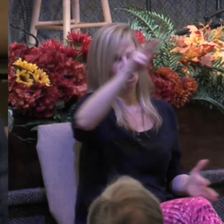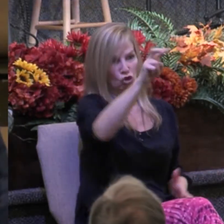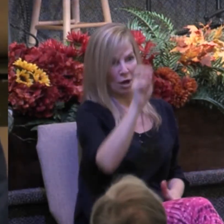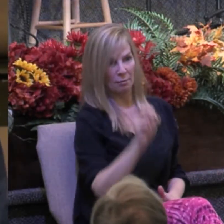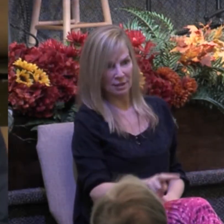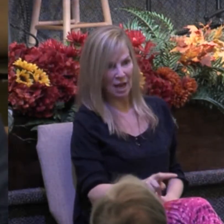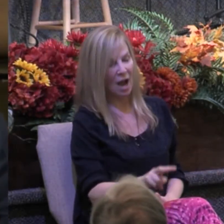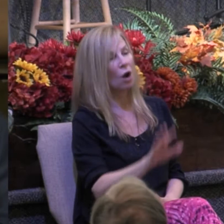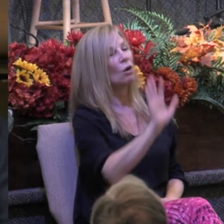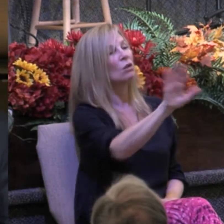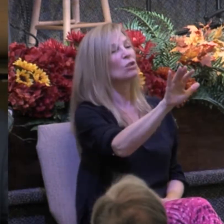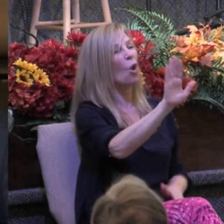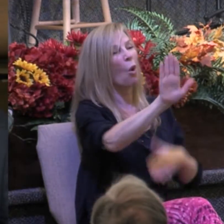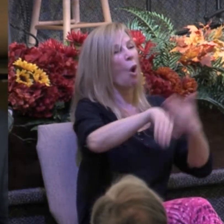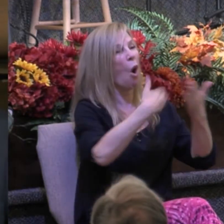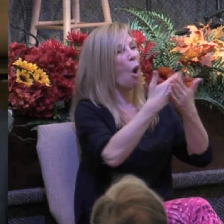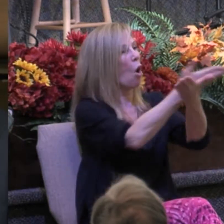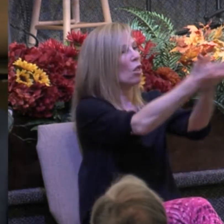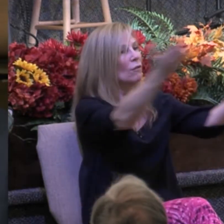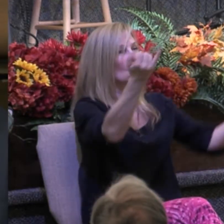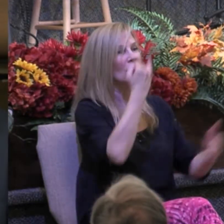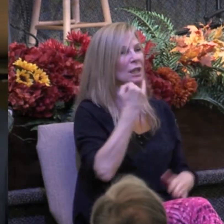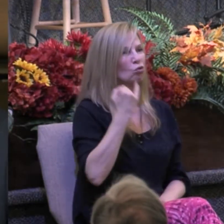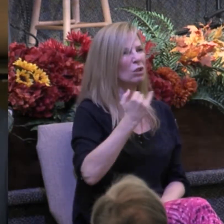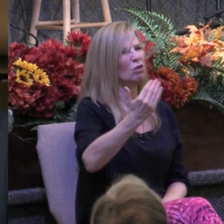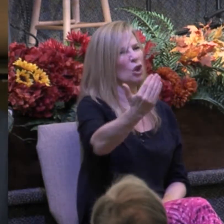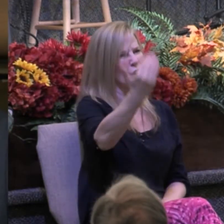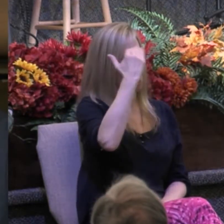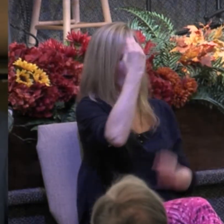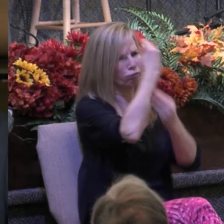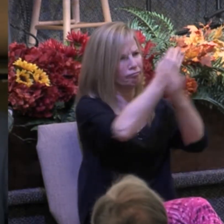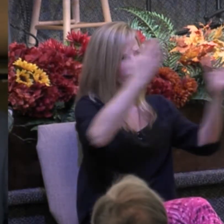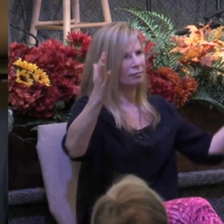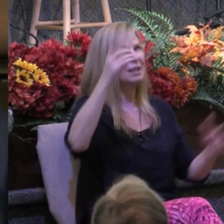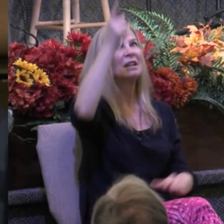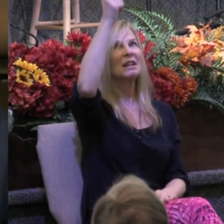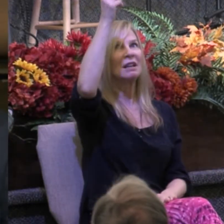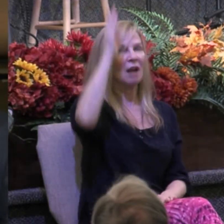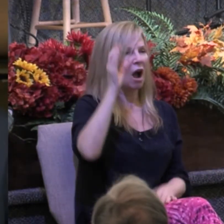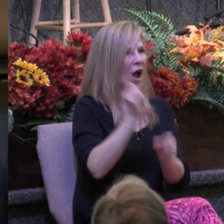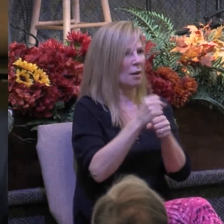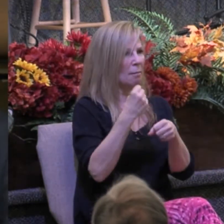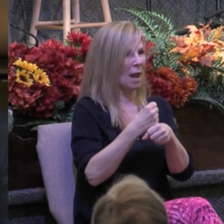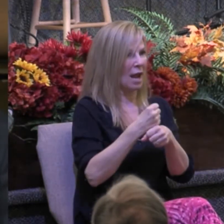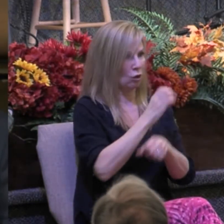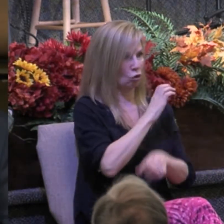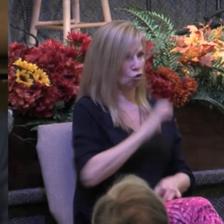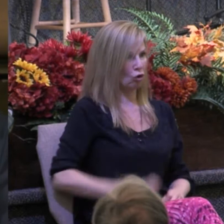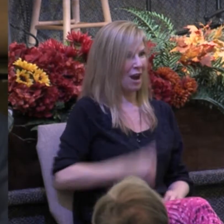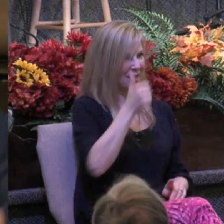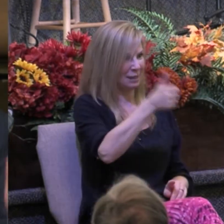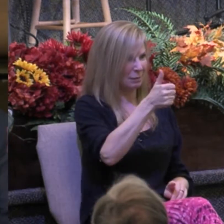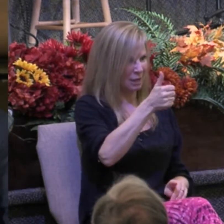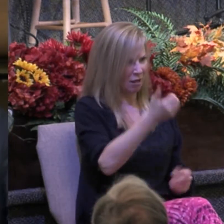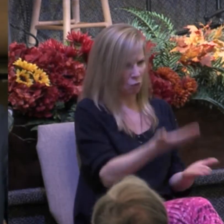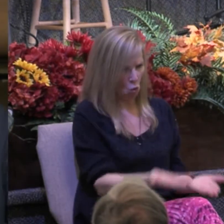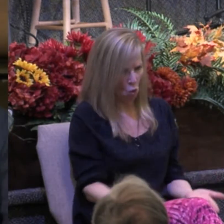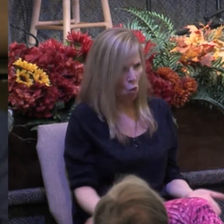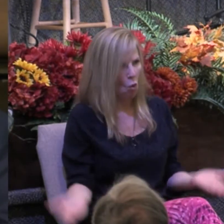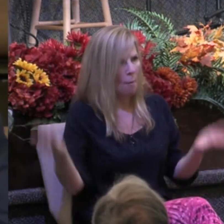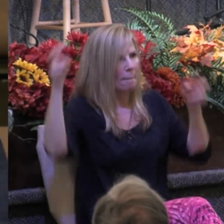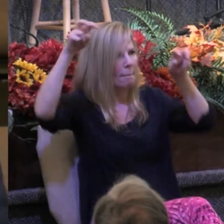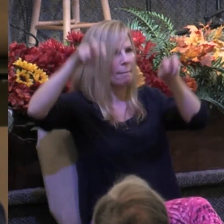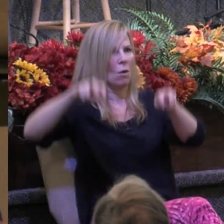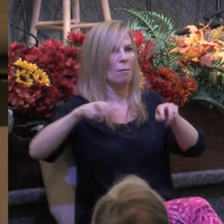let all the house of Israel know for certain that God has made him both Lord and Christ, this Jesus whom you